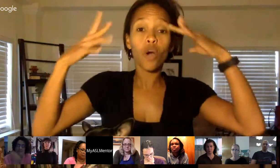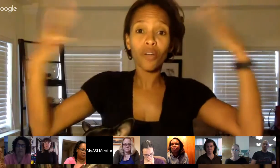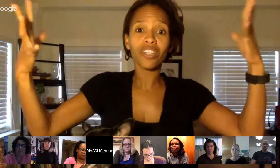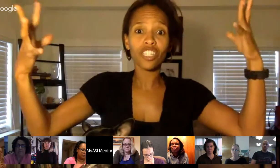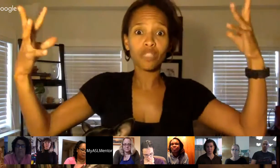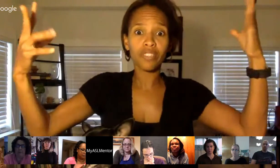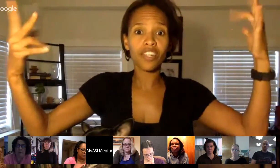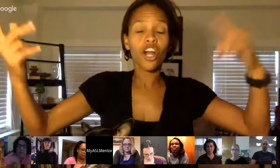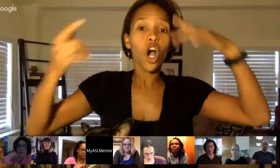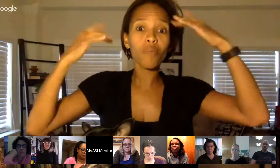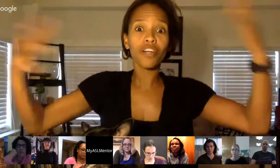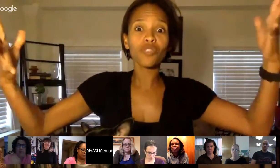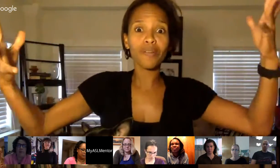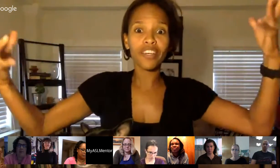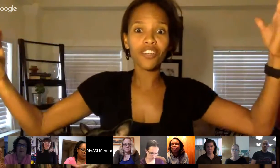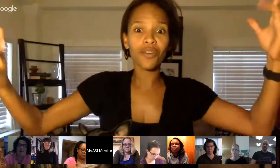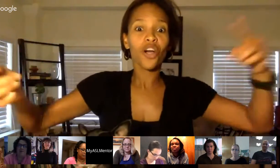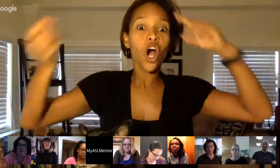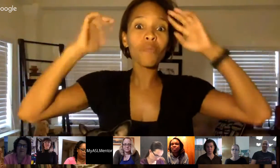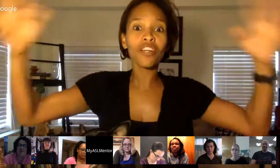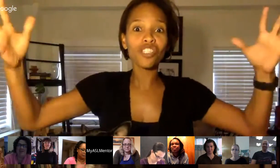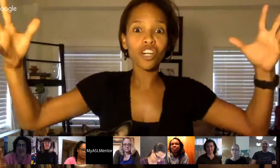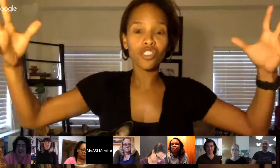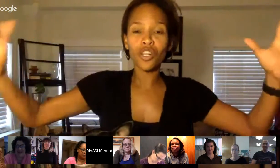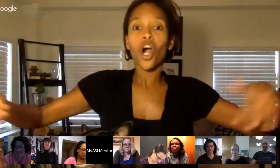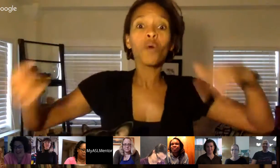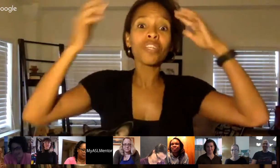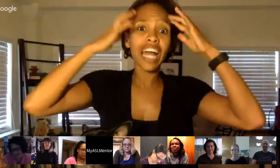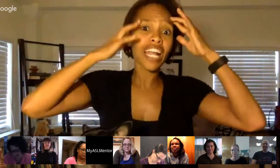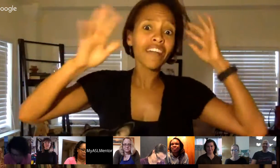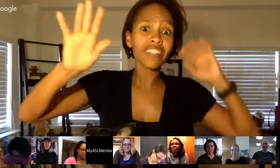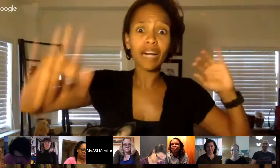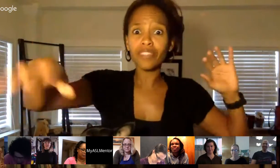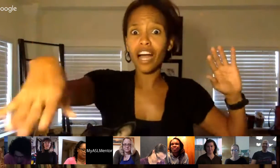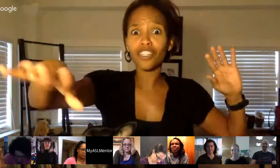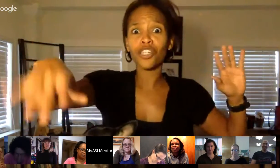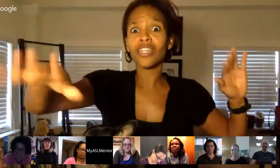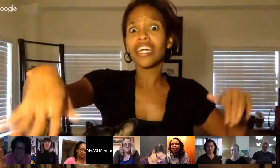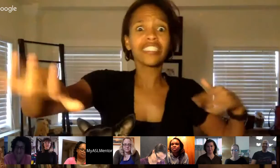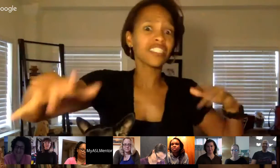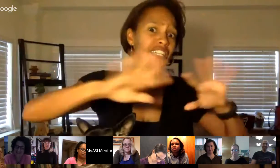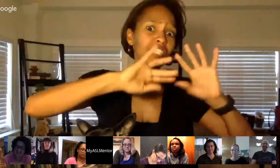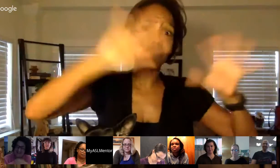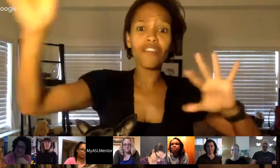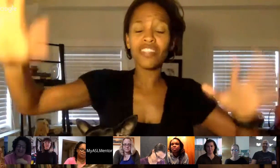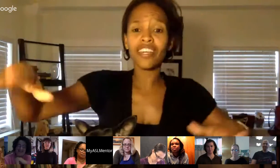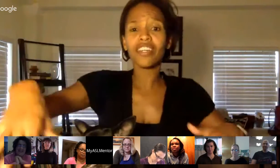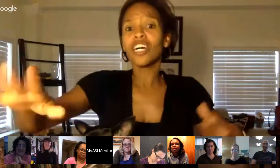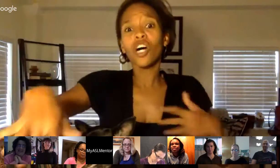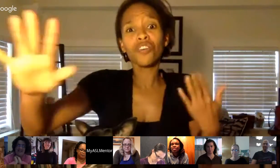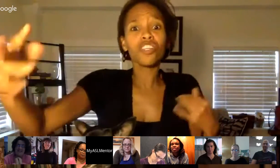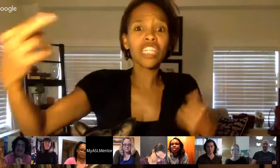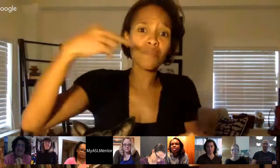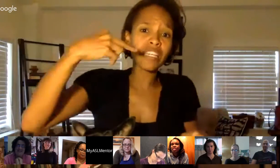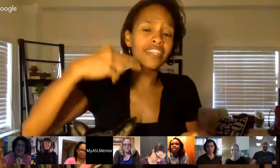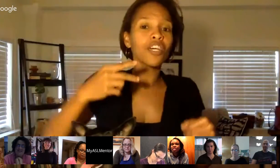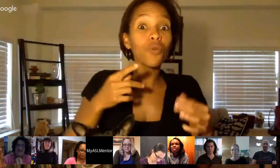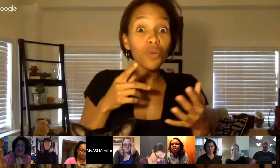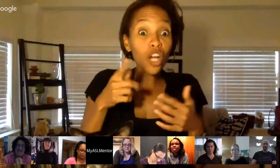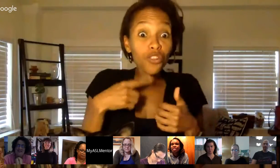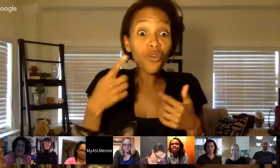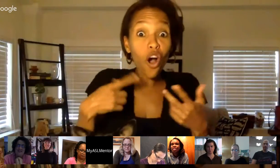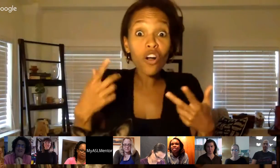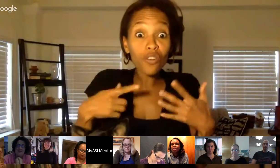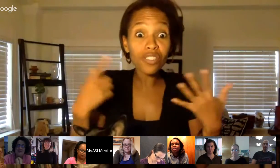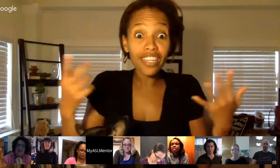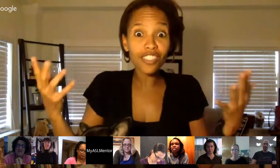words. Oh my goodness, I just missed it. Oh my goodness, what am I gonna do? Oh my goodness, it's all destroyed. Oh my goodness, I now have to stop the doctor and stop everything. Oh, they're gonna look at me. And